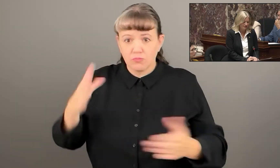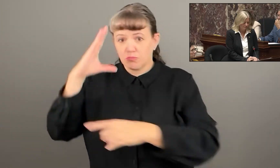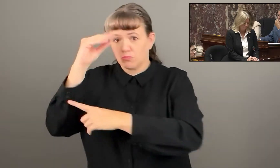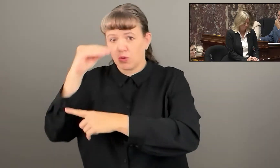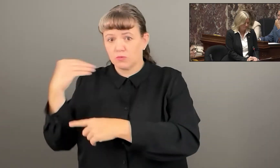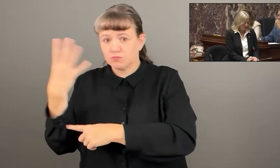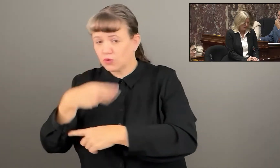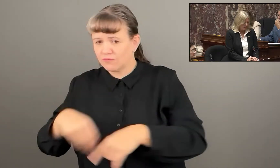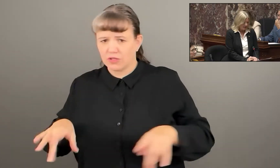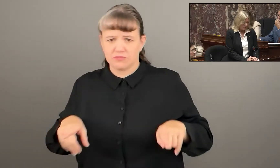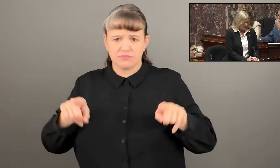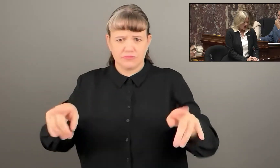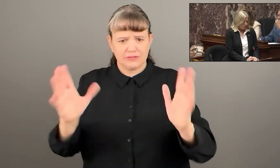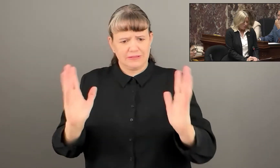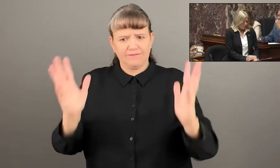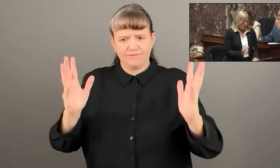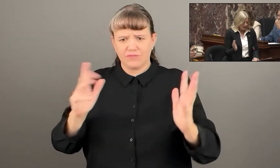needed.